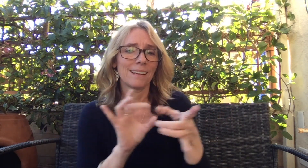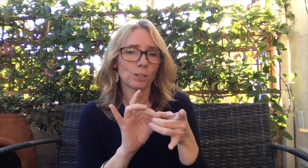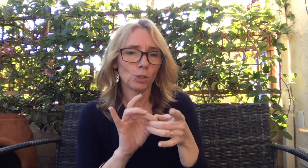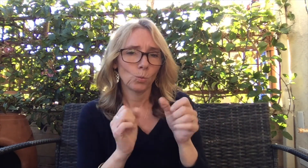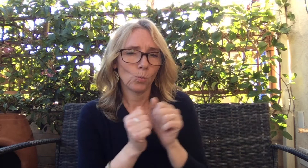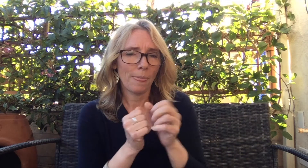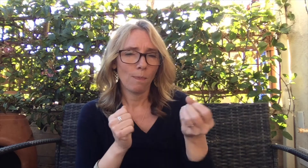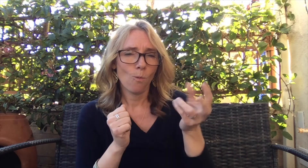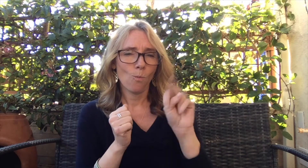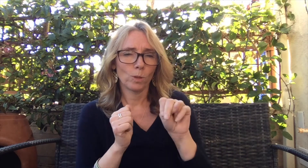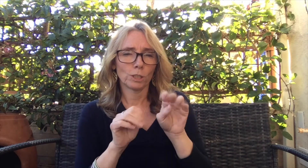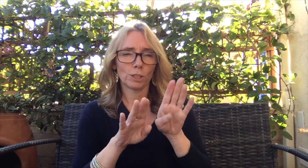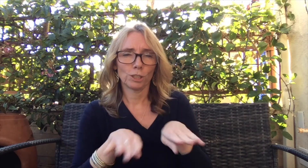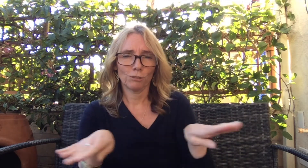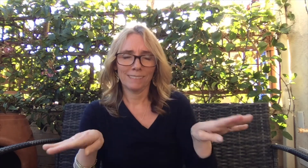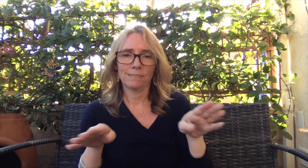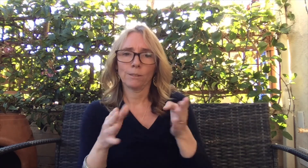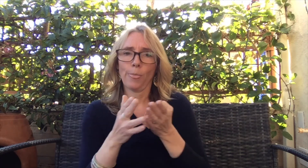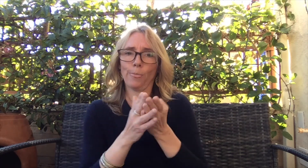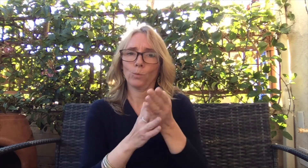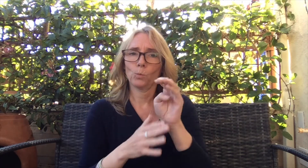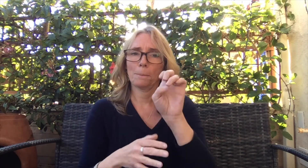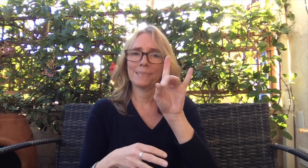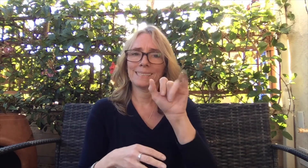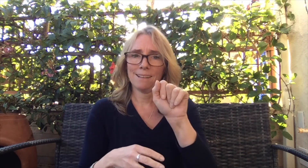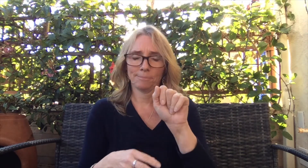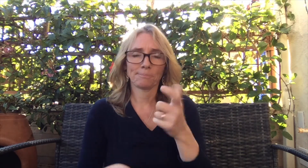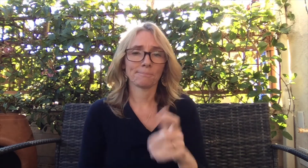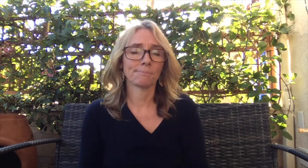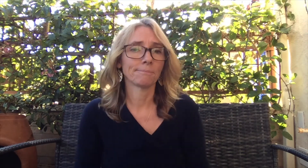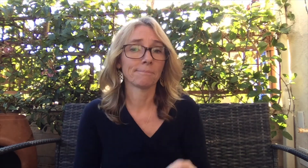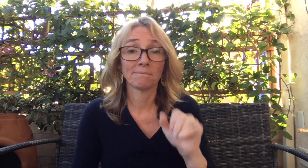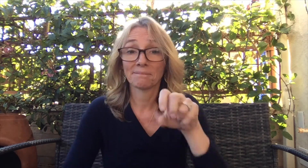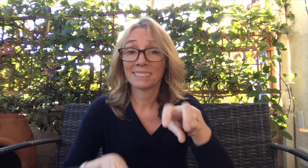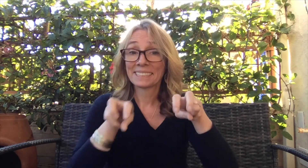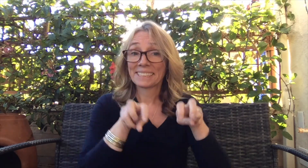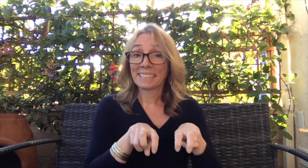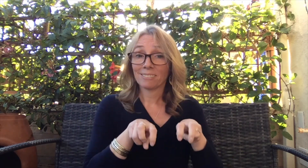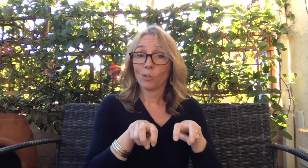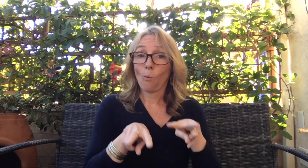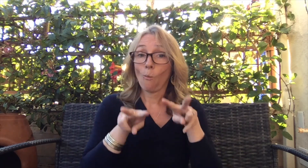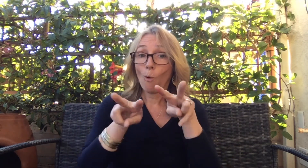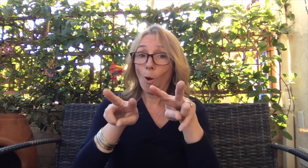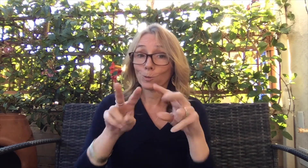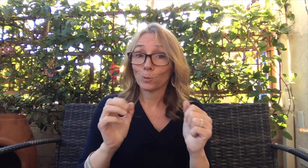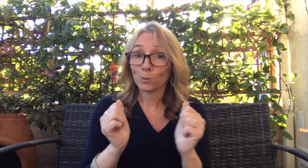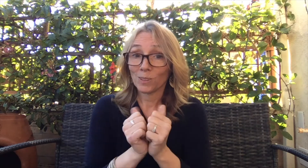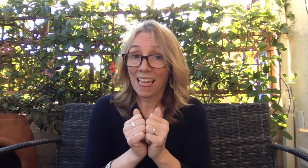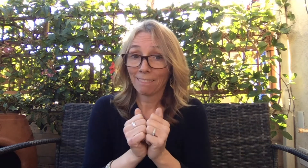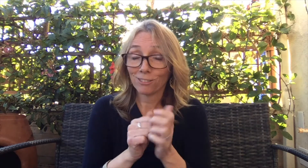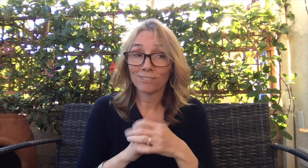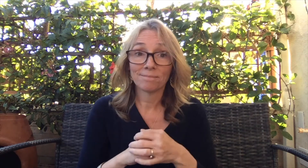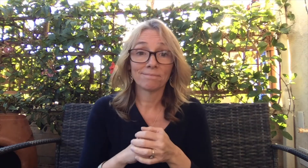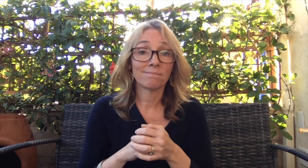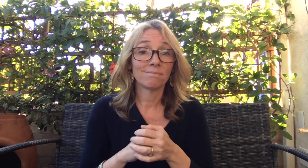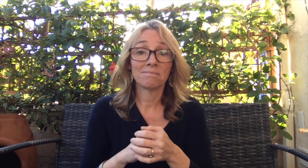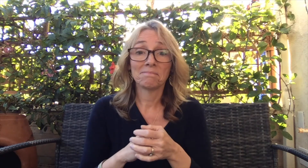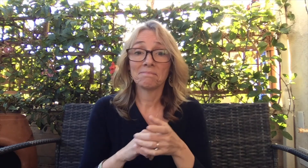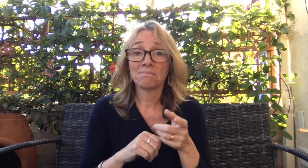parents to make that connection with their own children through various forms of media. One idea would be to just